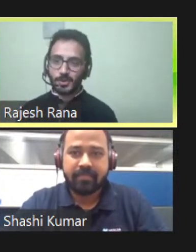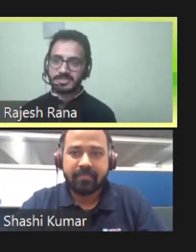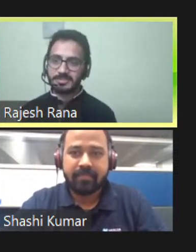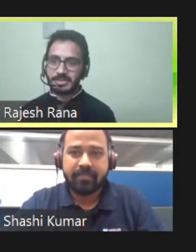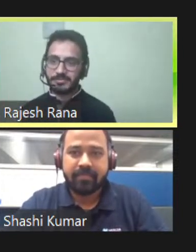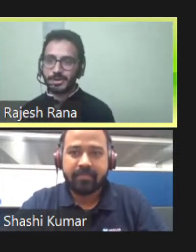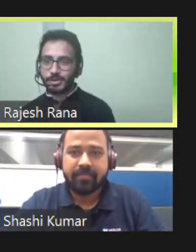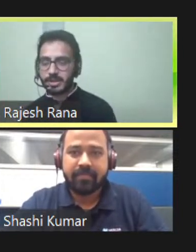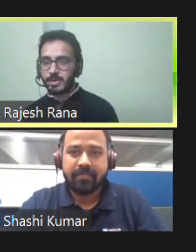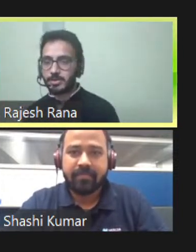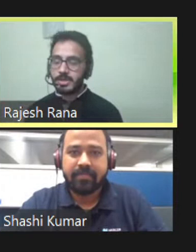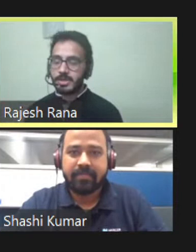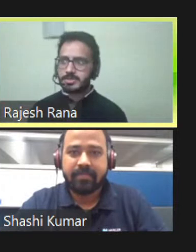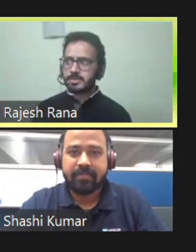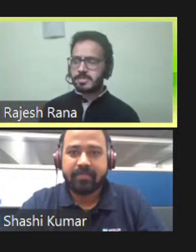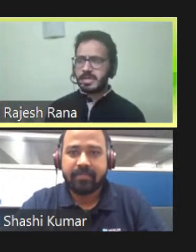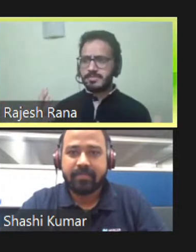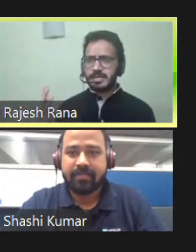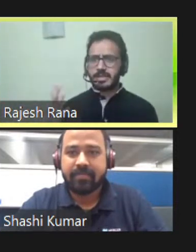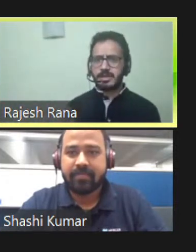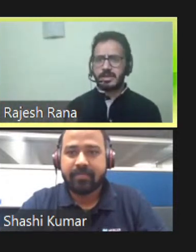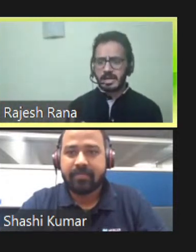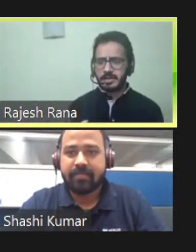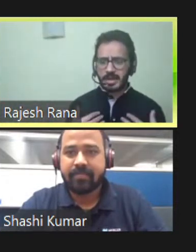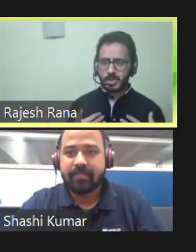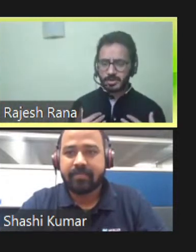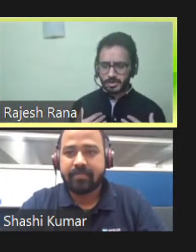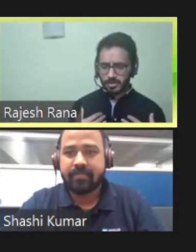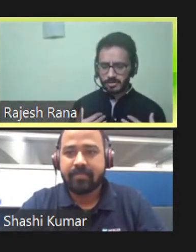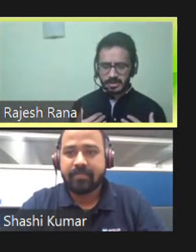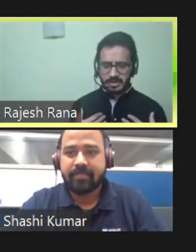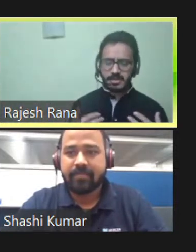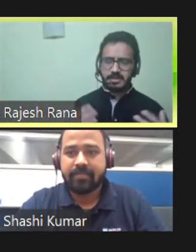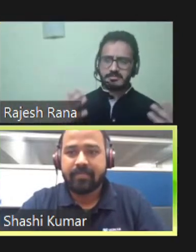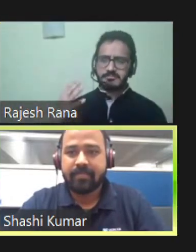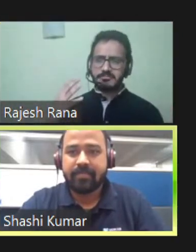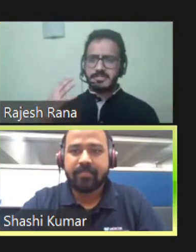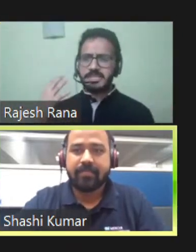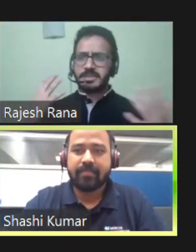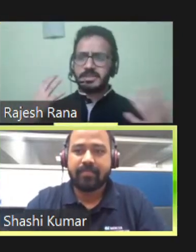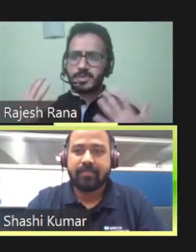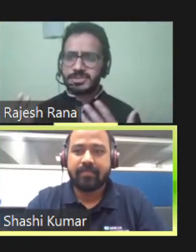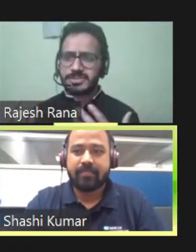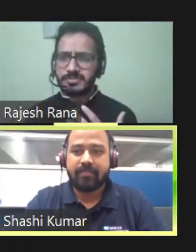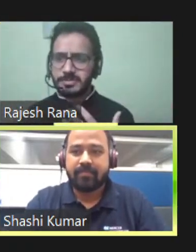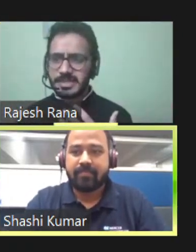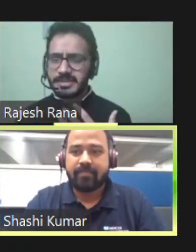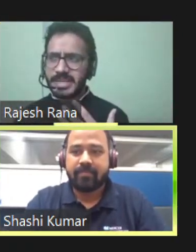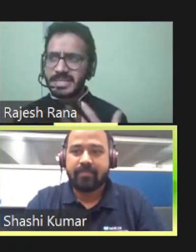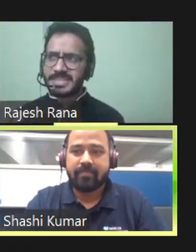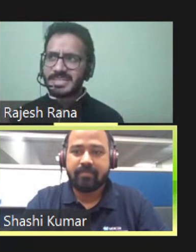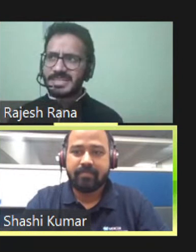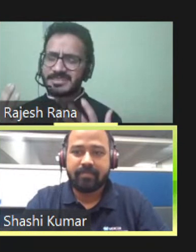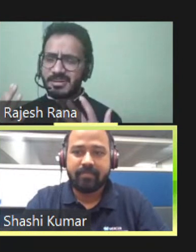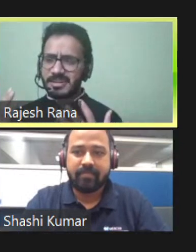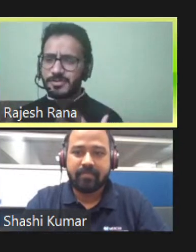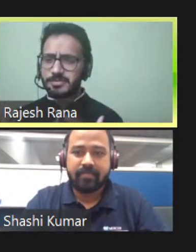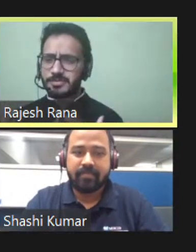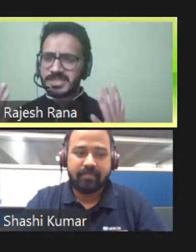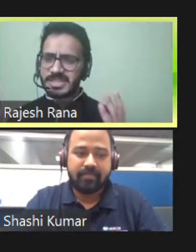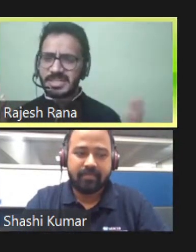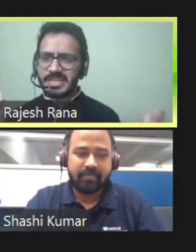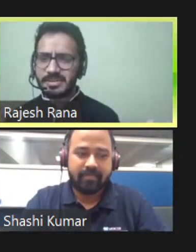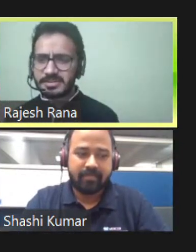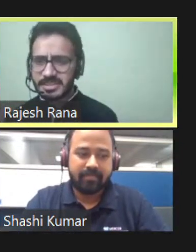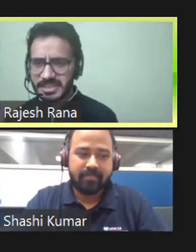some origin when we are talking about. So if I'm not wrong, uh, the origin will be, we can say that started